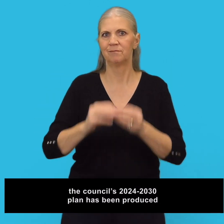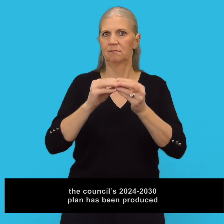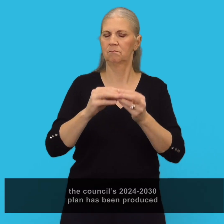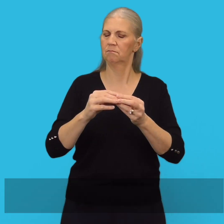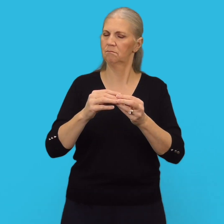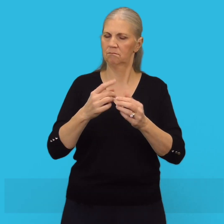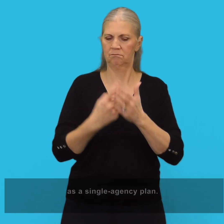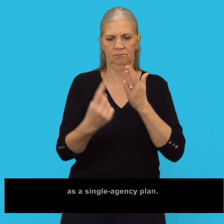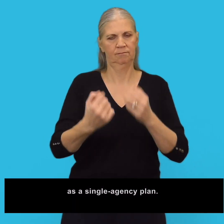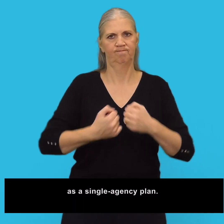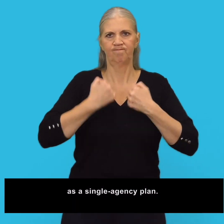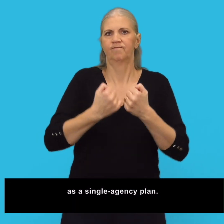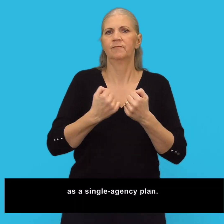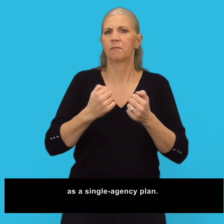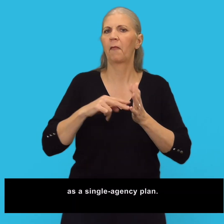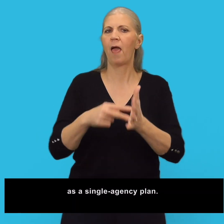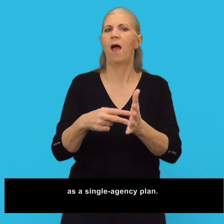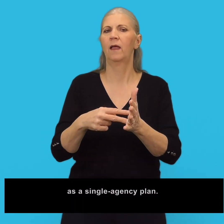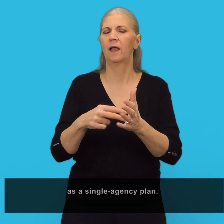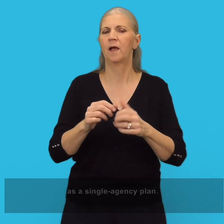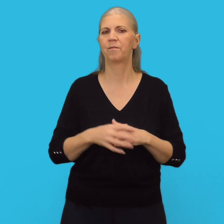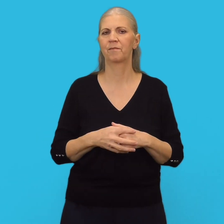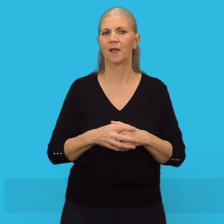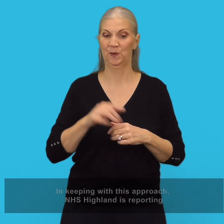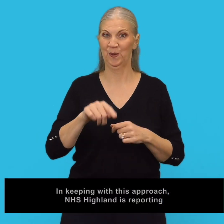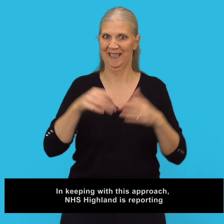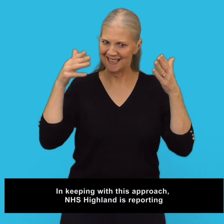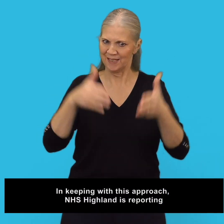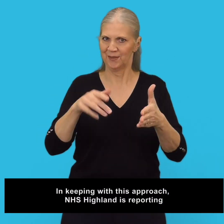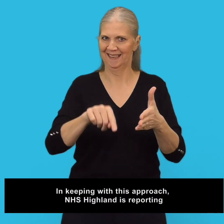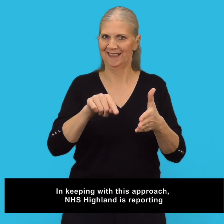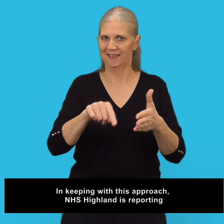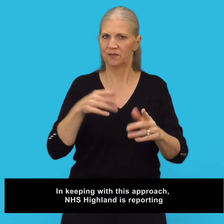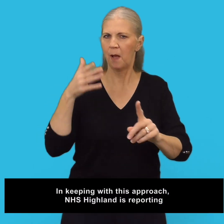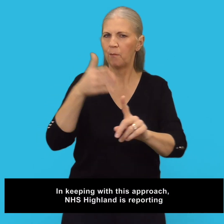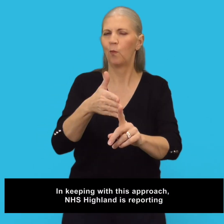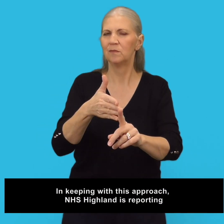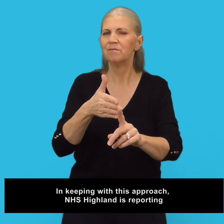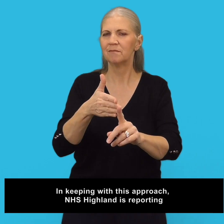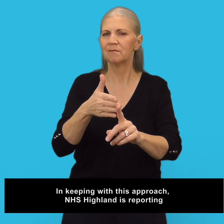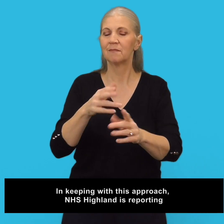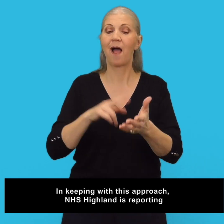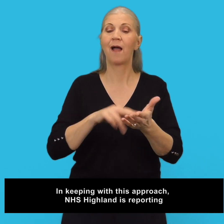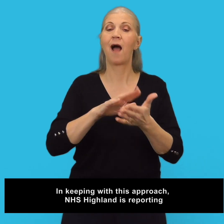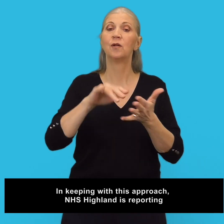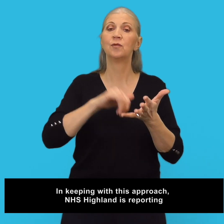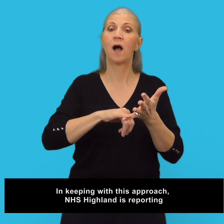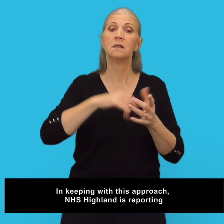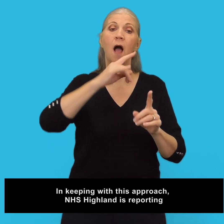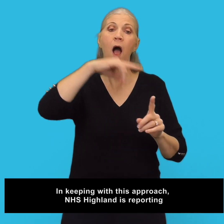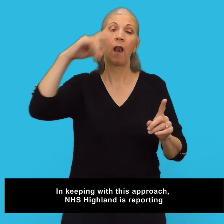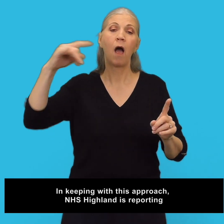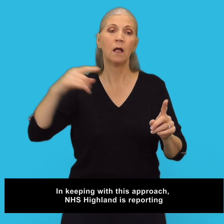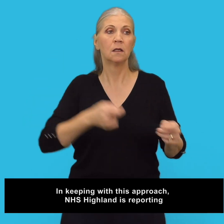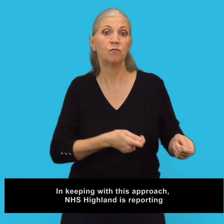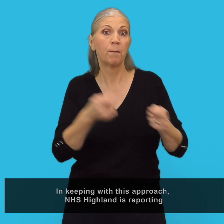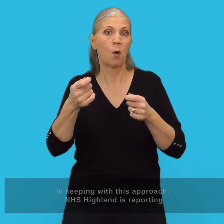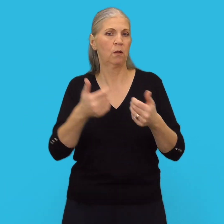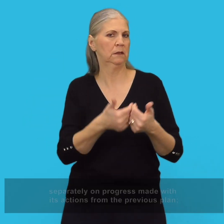has been produced as a single agency plan. In keeping with this approach, NHS Highland is